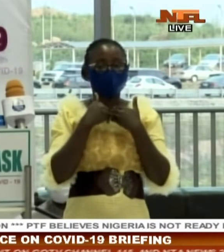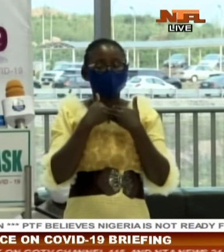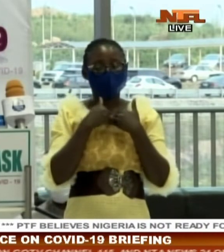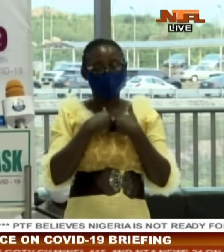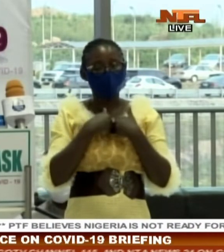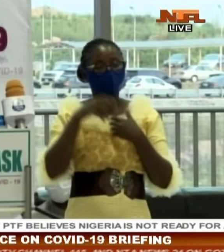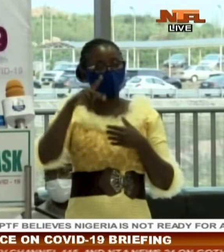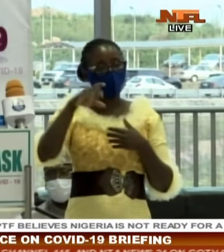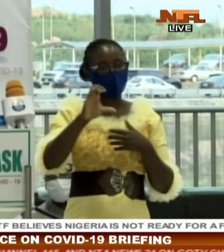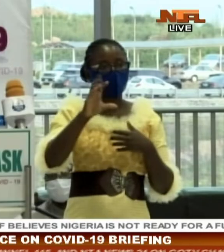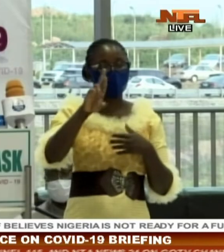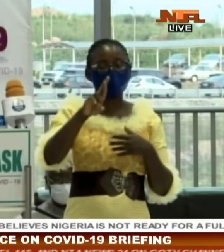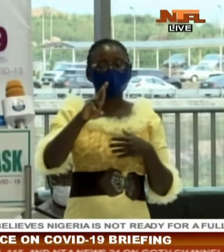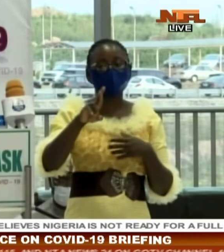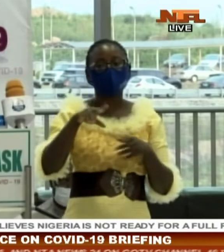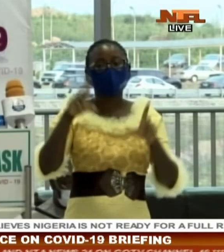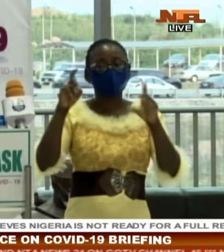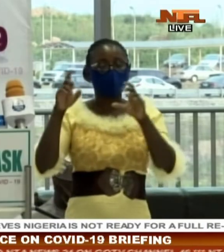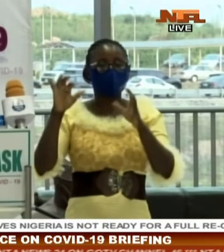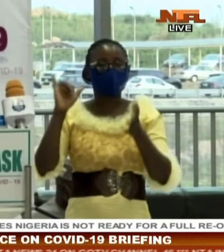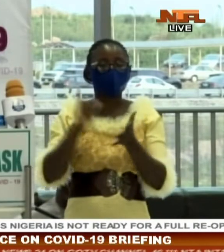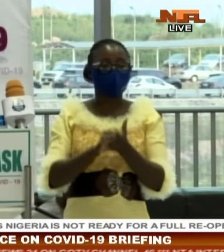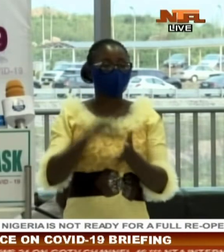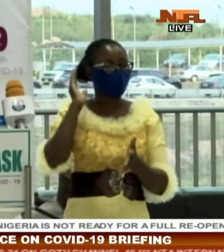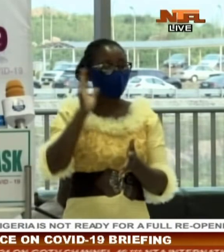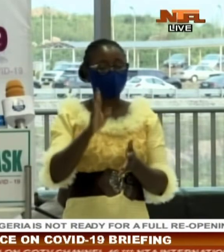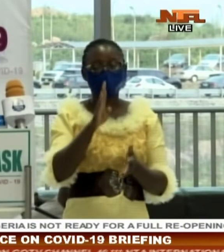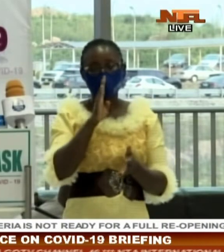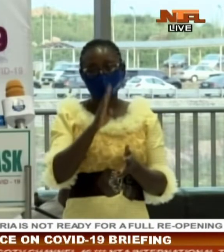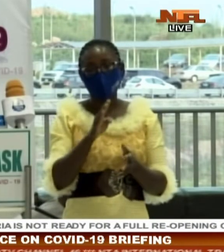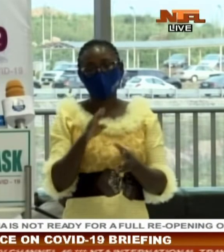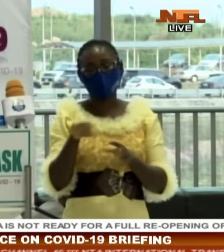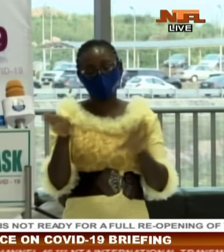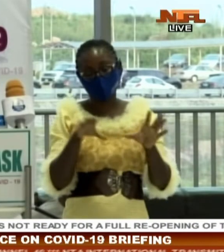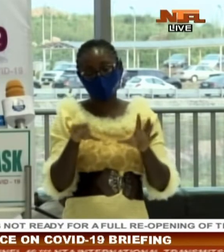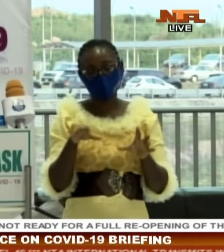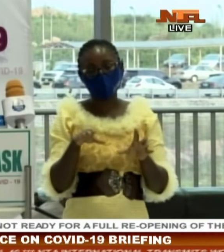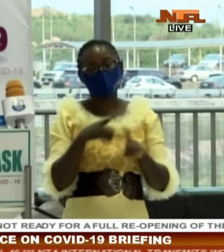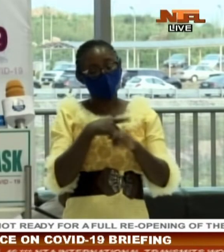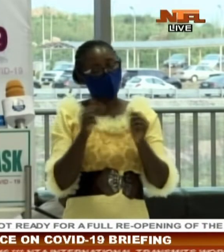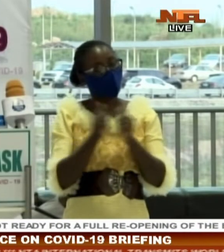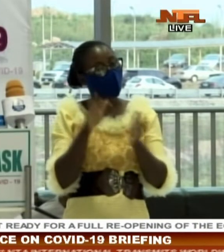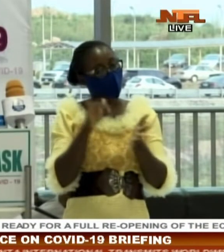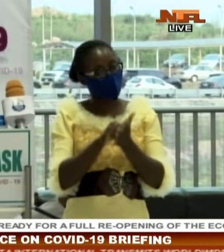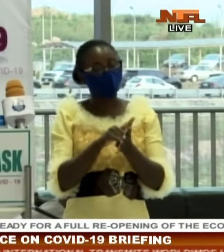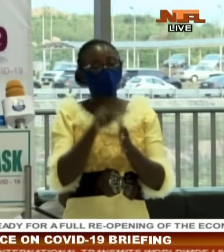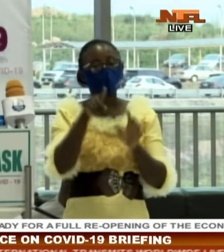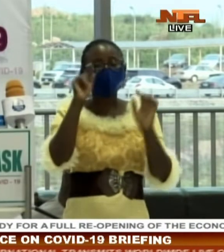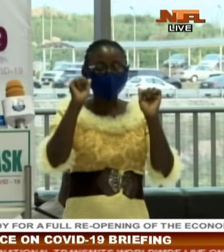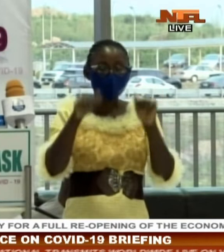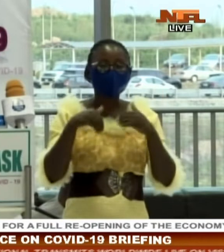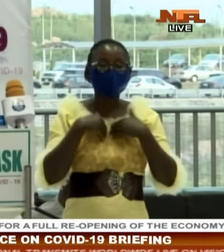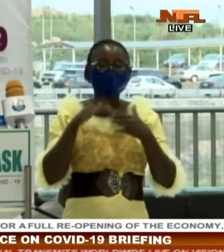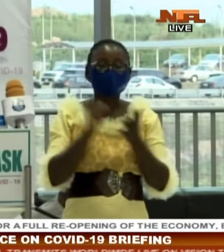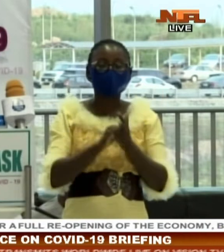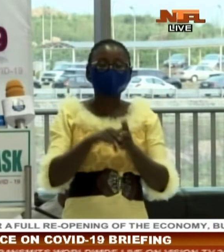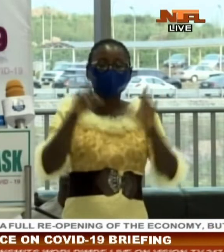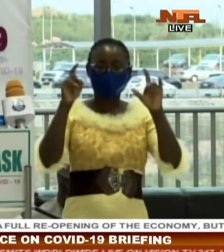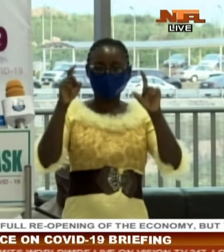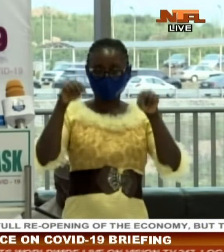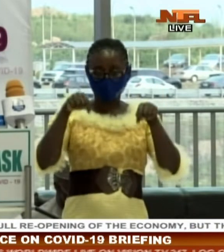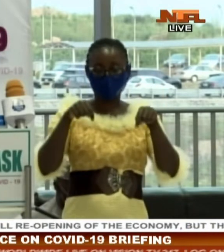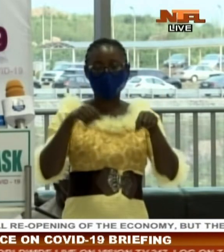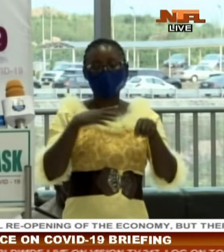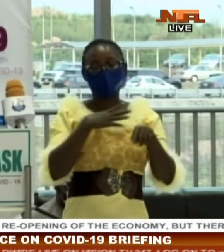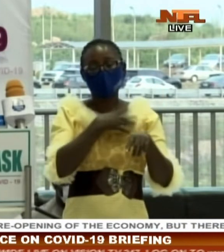PCR results will no longer arise. But having said that, you can have a test today for COVID and